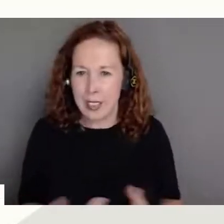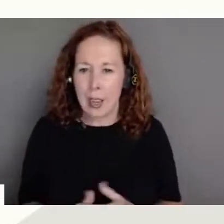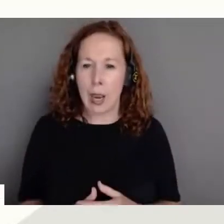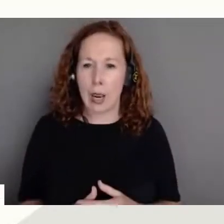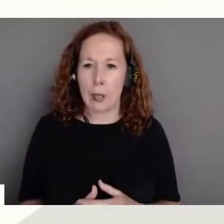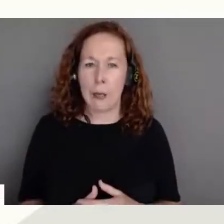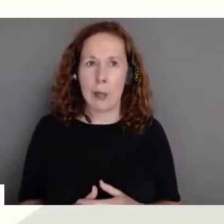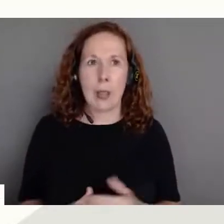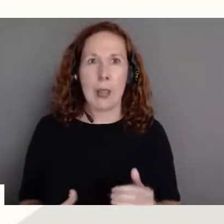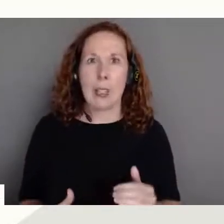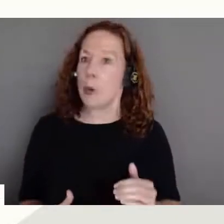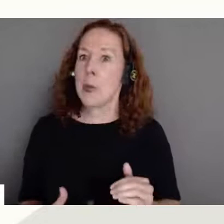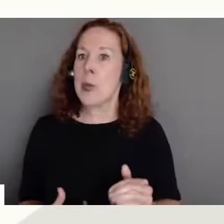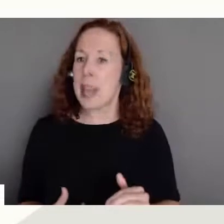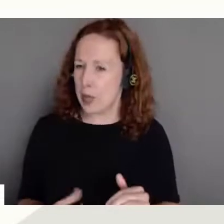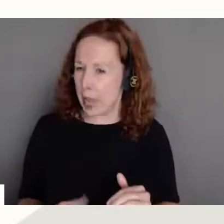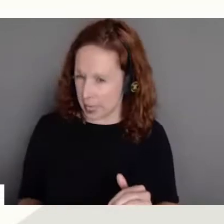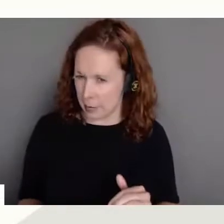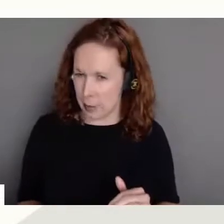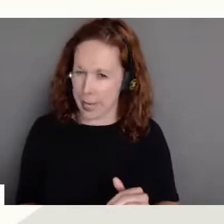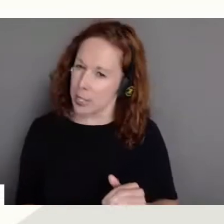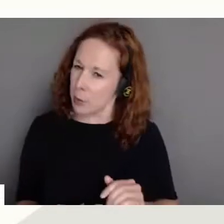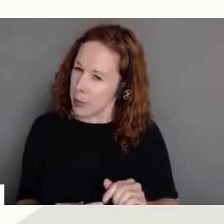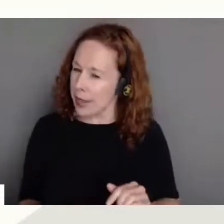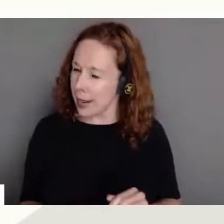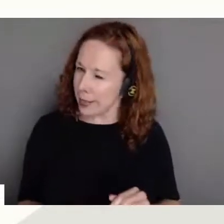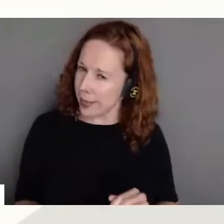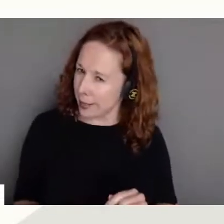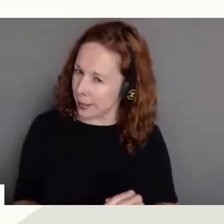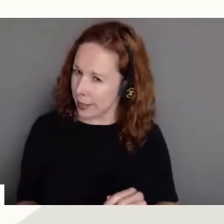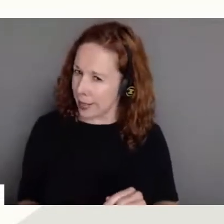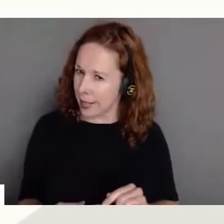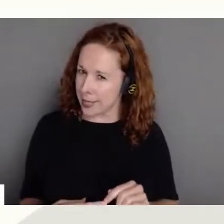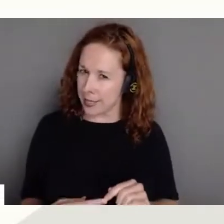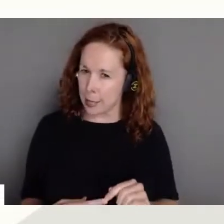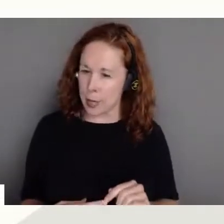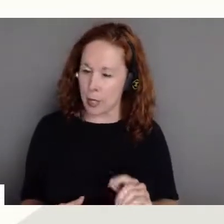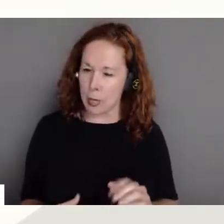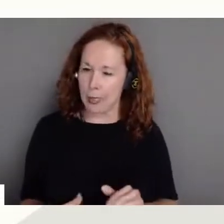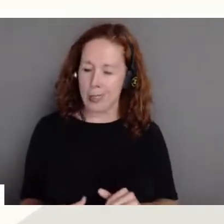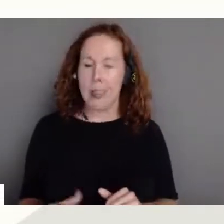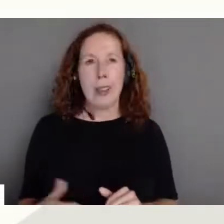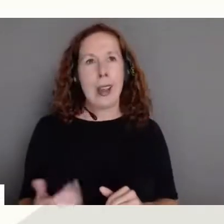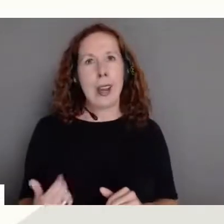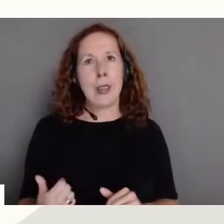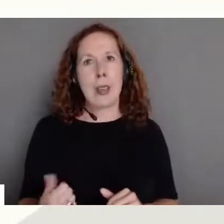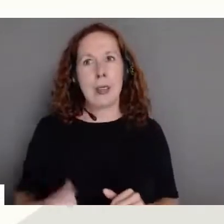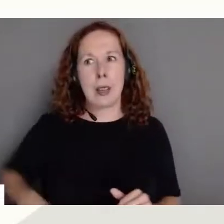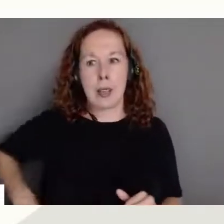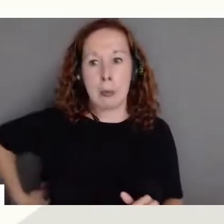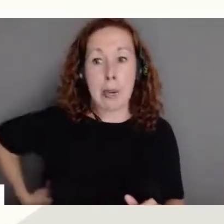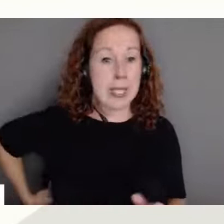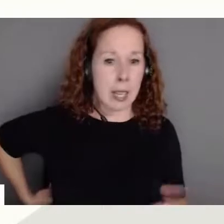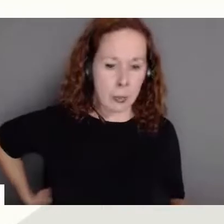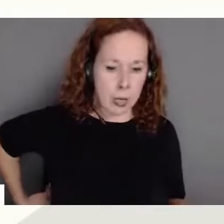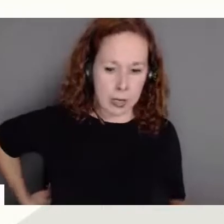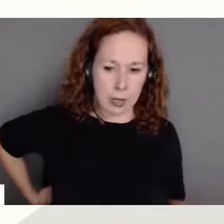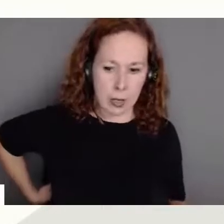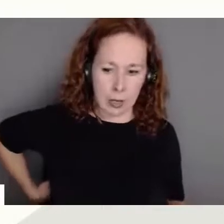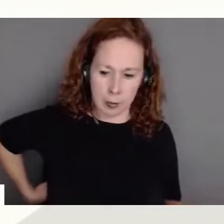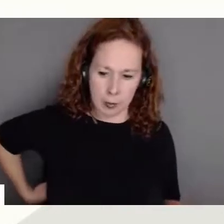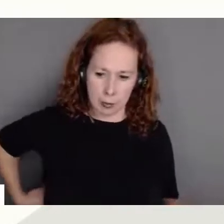rude. Um, Mm. so I remember that impact. So maybe that, yeah, has Totally. a little bit on Totally. me. And Yeah. then my